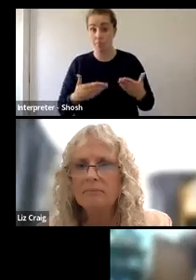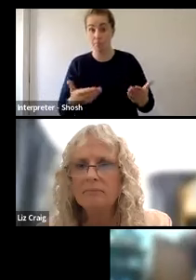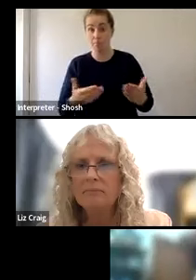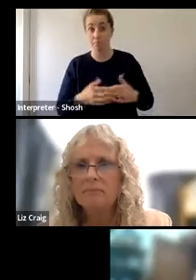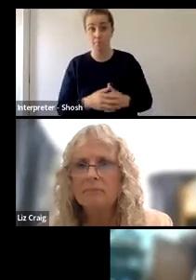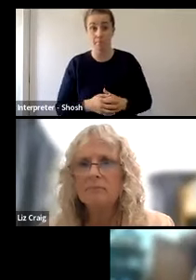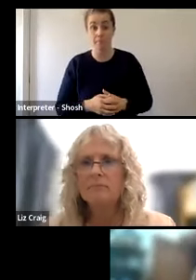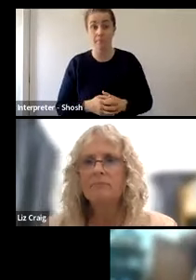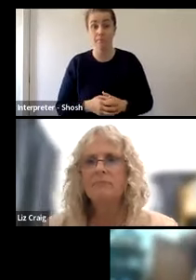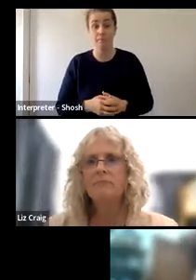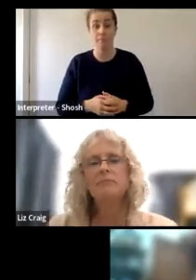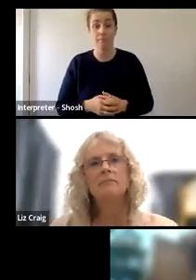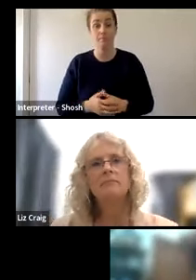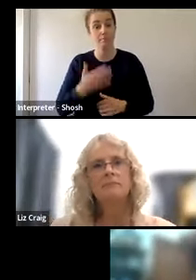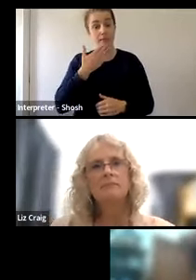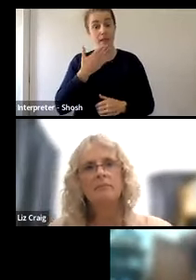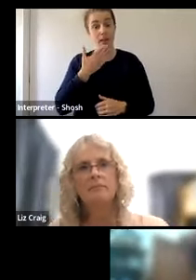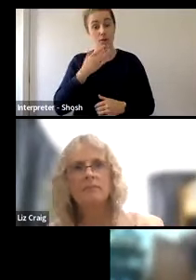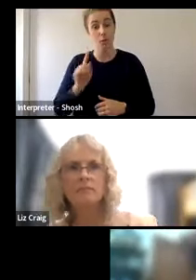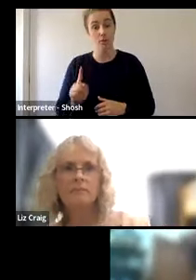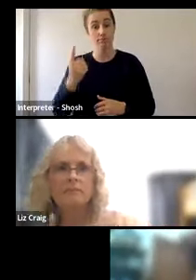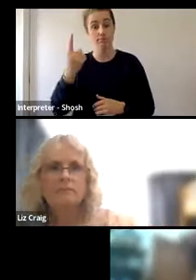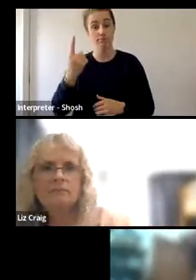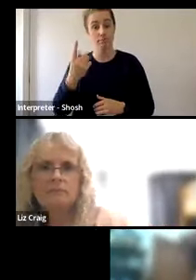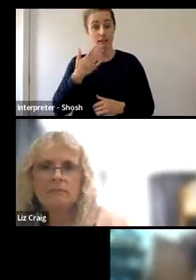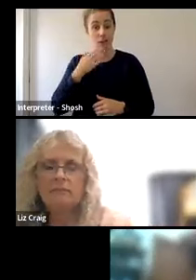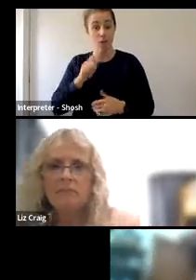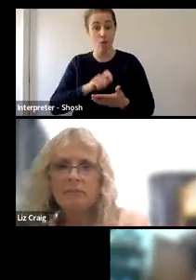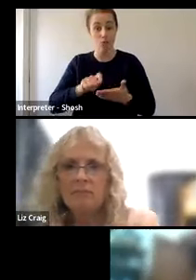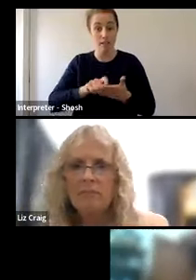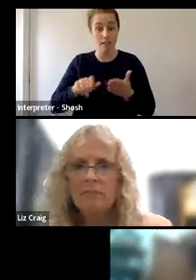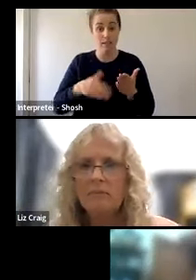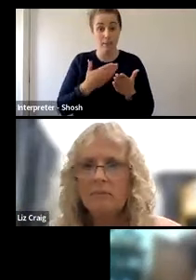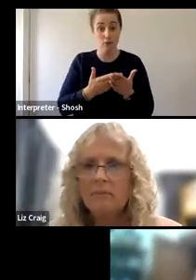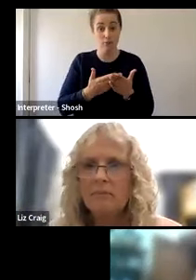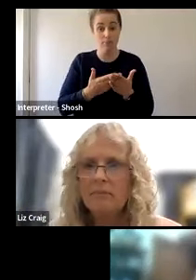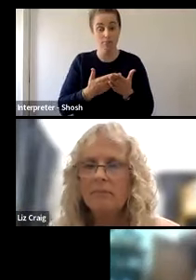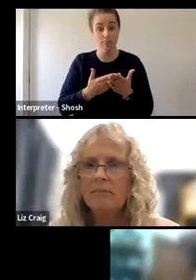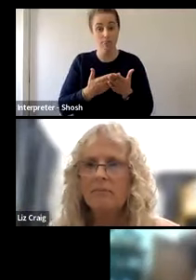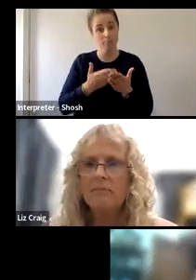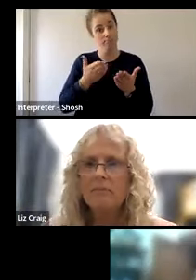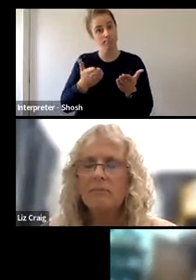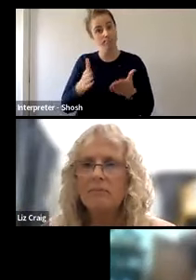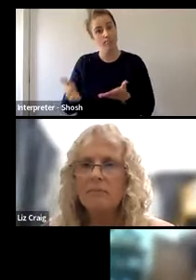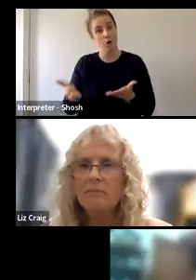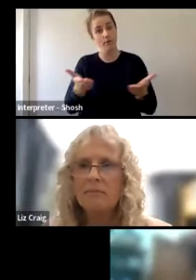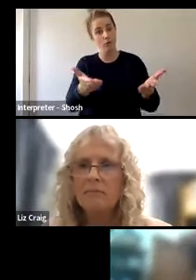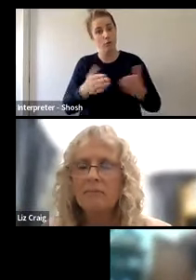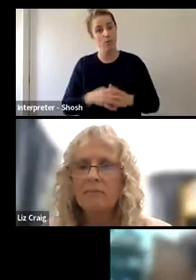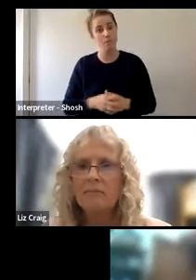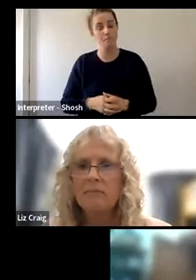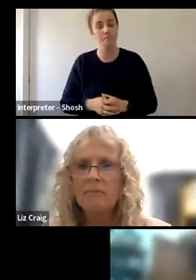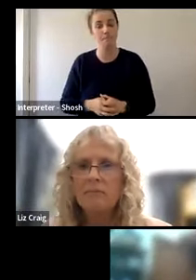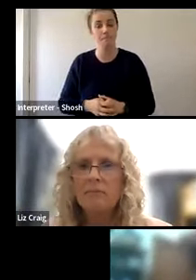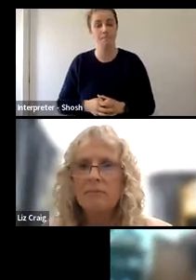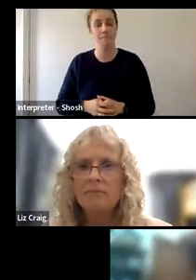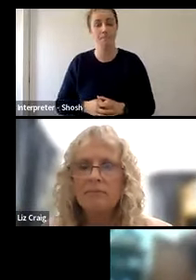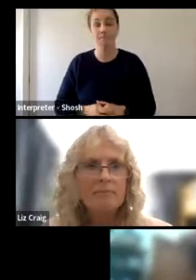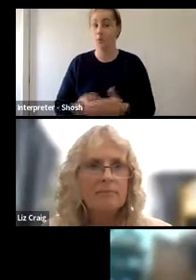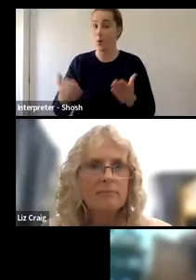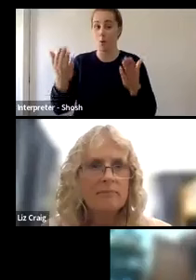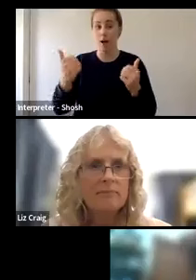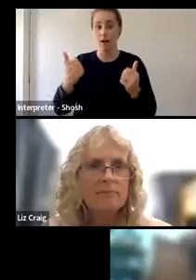absolutely. Thank you for appearing. Thank you for your written submission, and we're completely in your hands. Thank you. You're